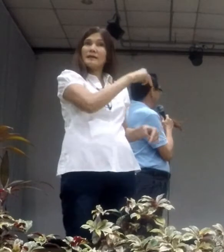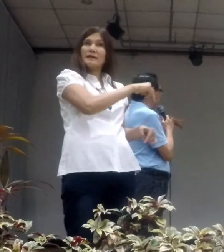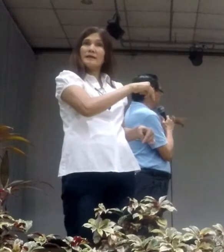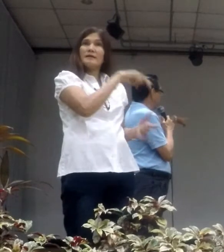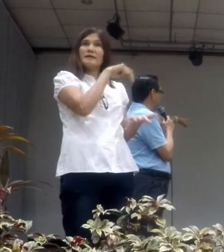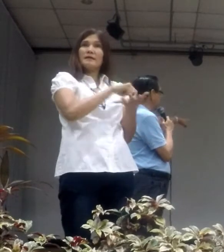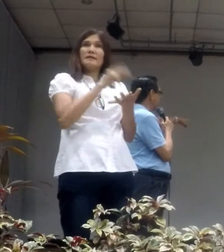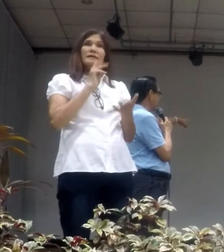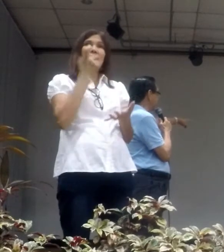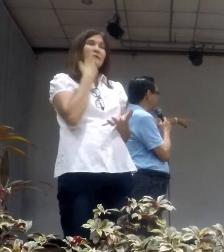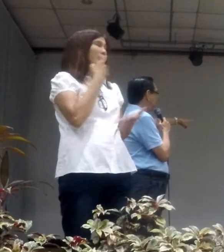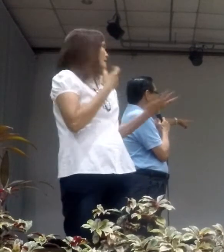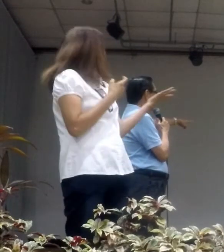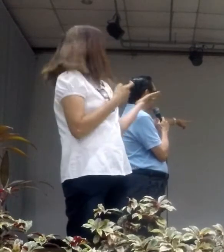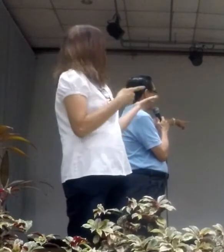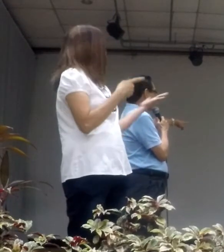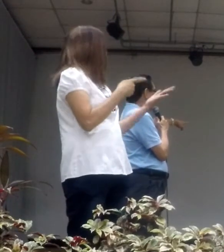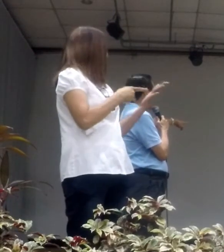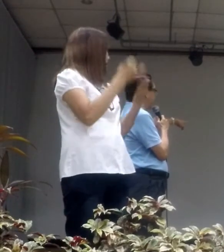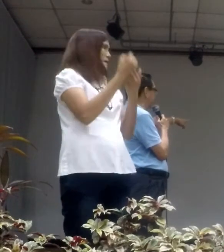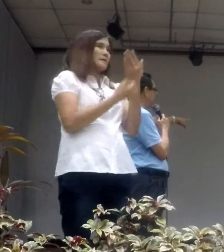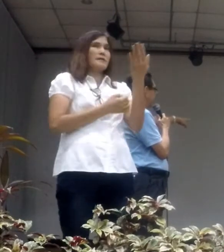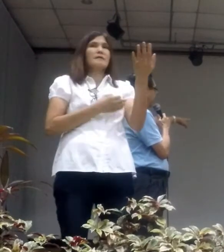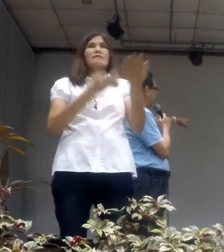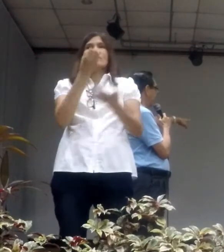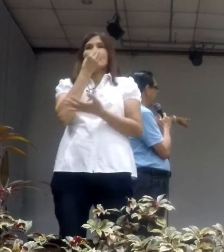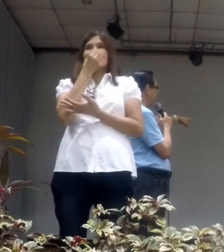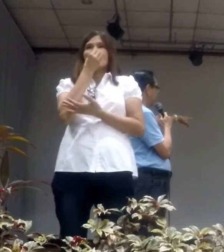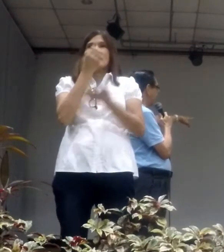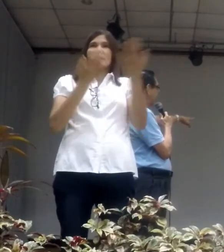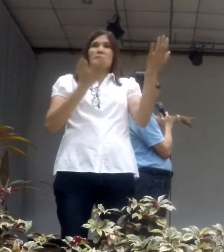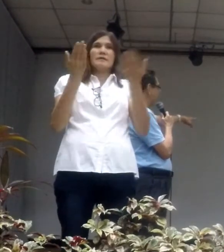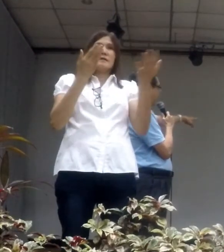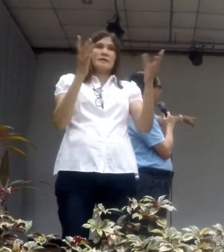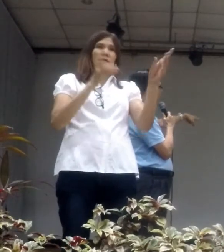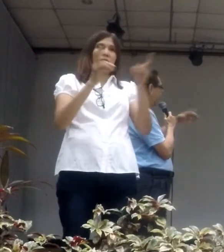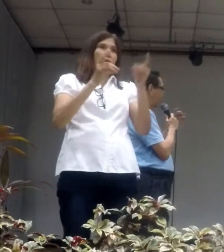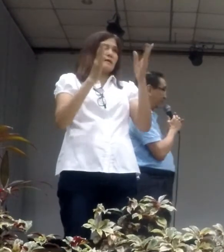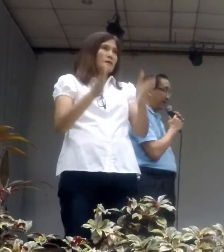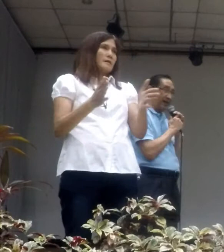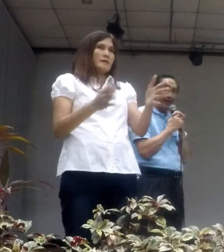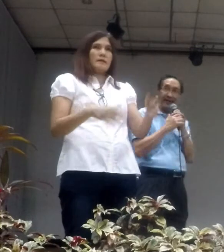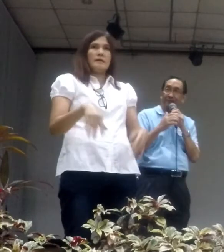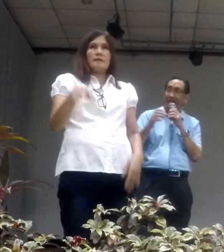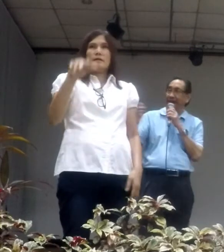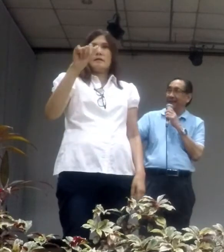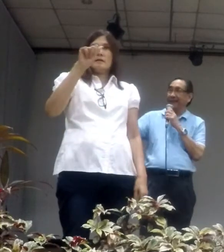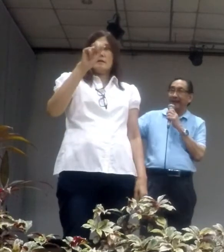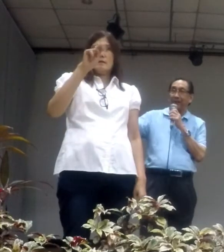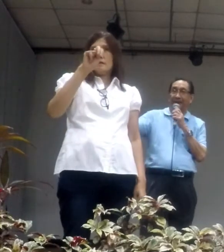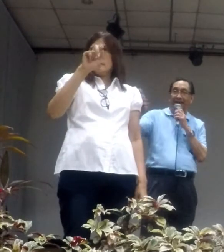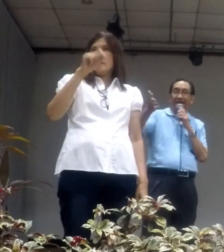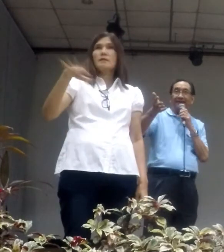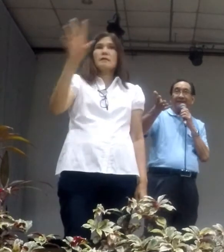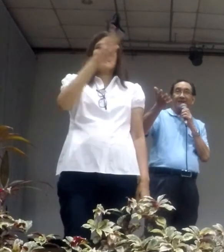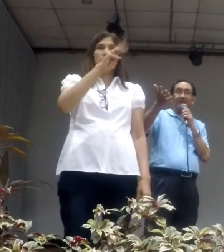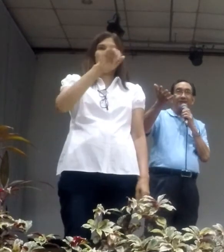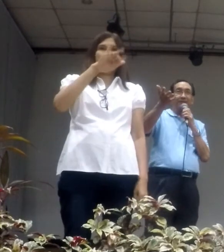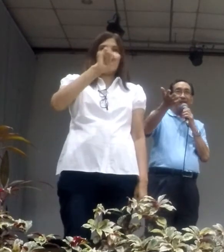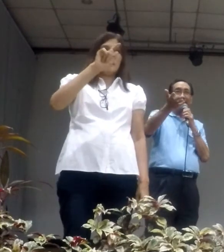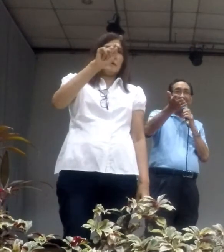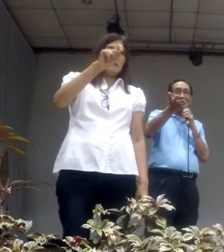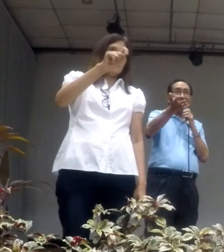And then for Projects and Food Services, we have Director and Secretary Anthony Olivar and Mayet Atami.